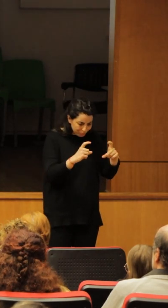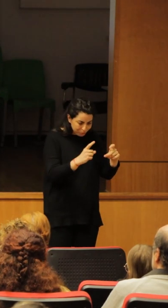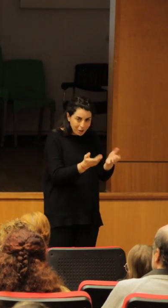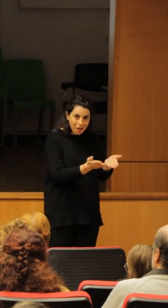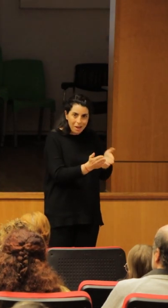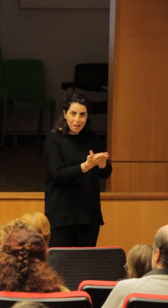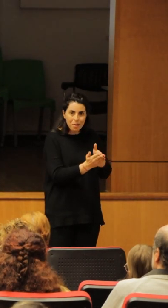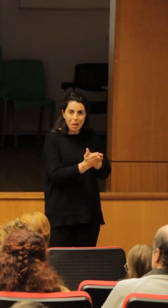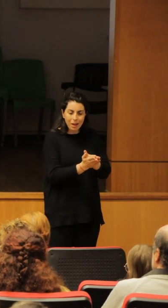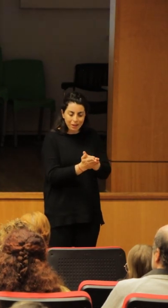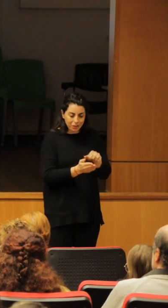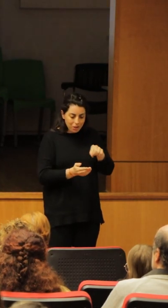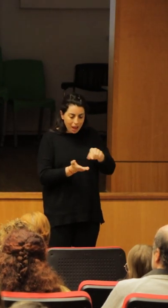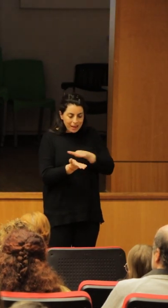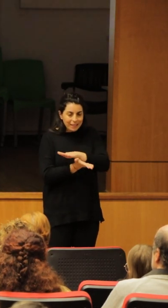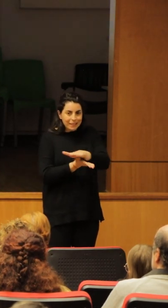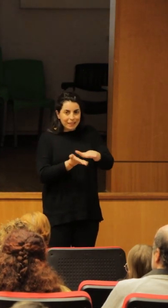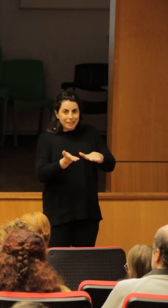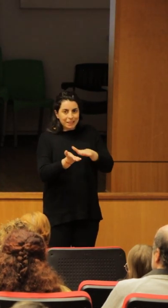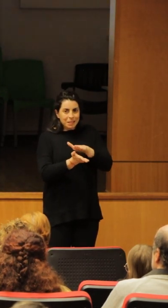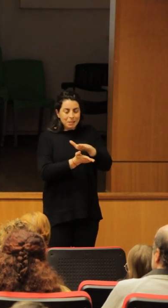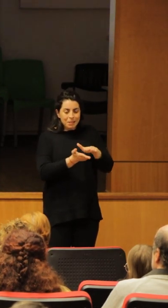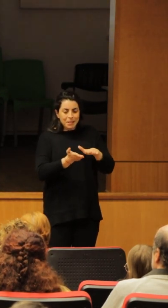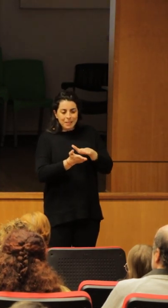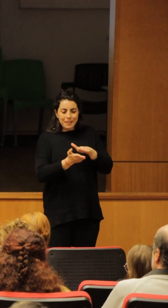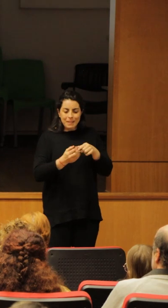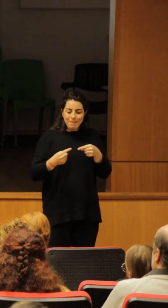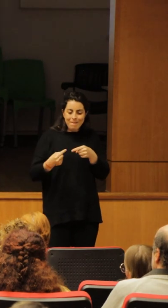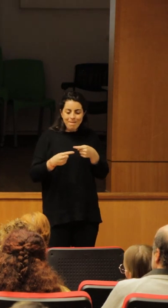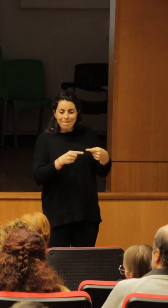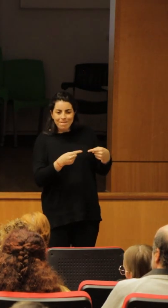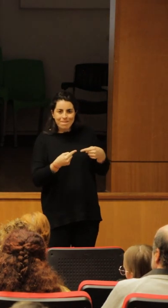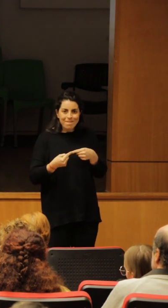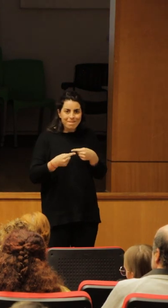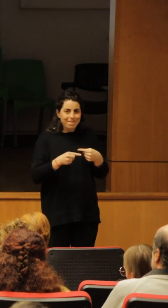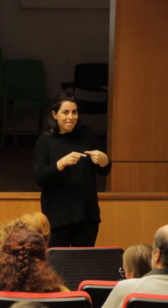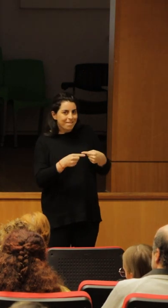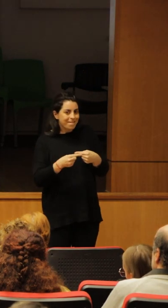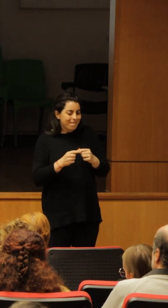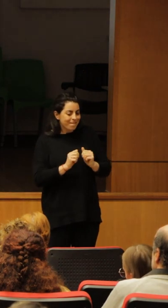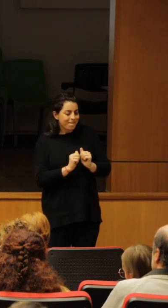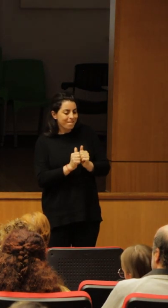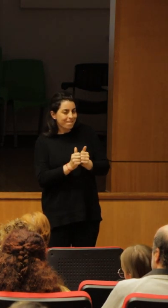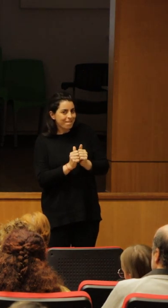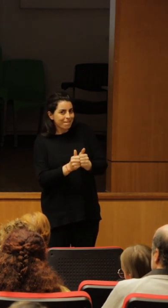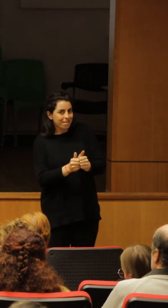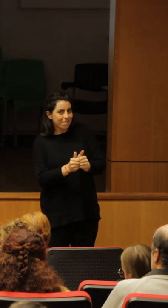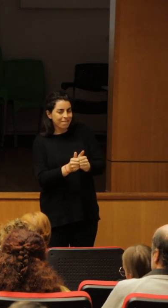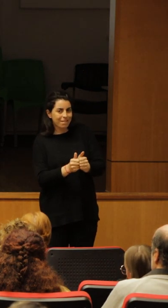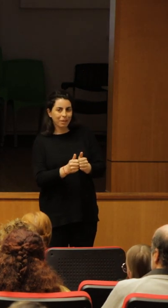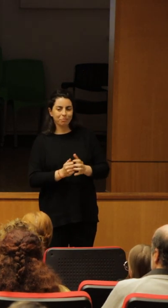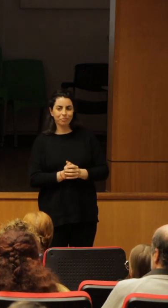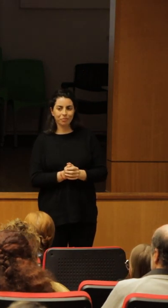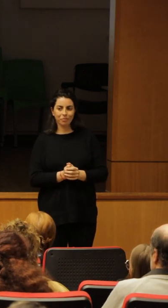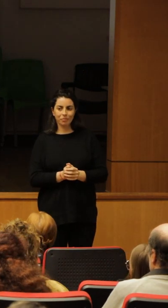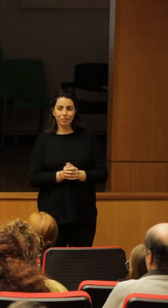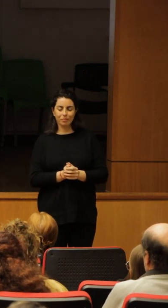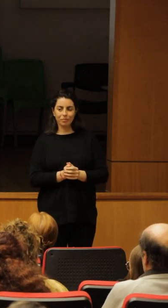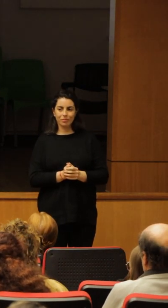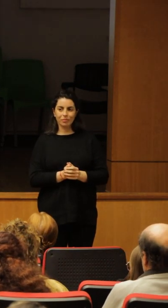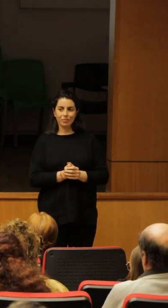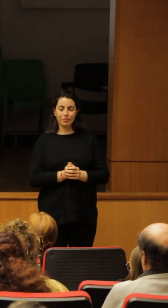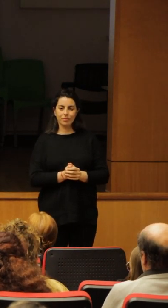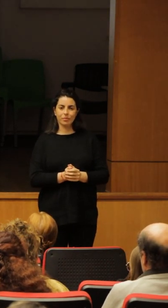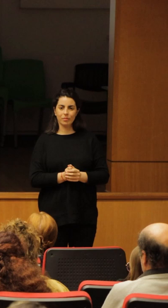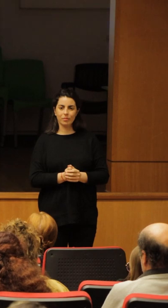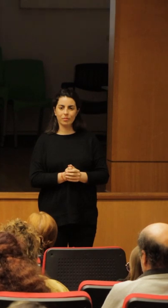Entonces, ¿qué va a pasar? Ahí va a haber una fricción. Right. So then we live the life, we create the metaphor, whether we acknowledge